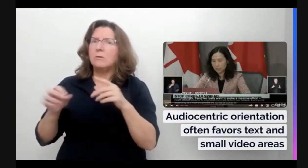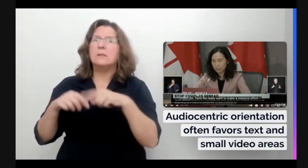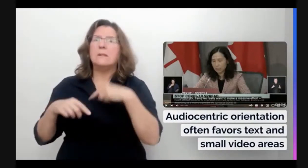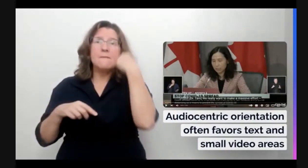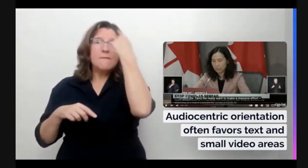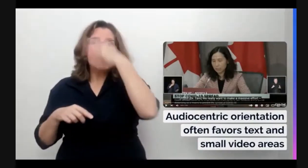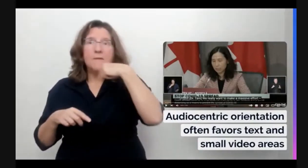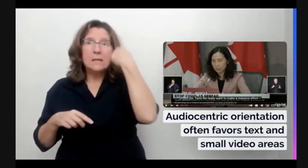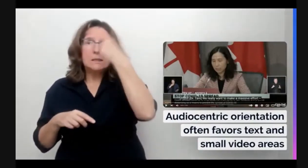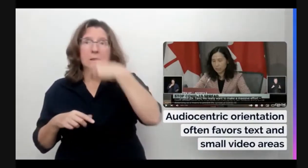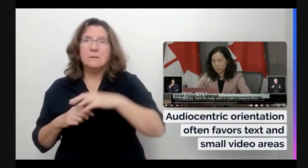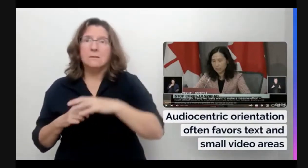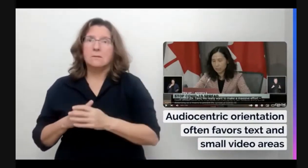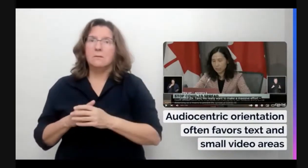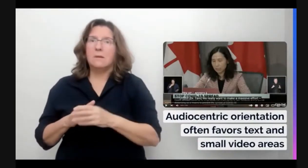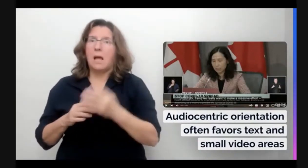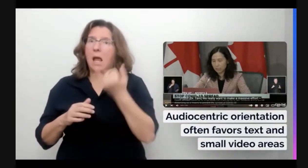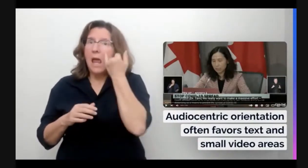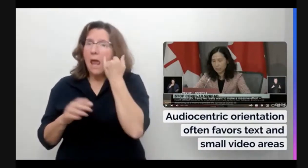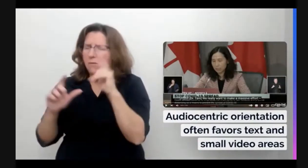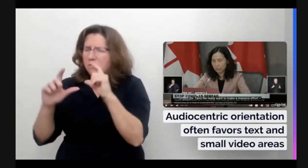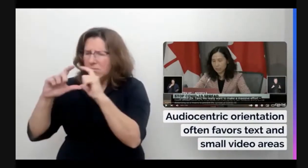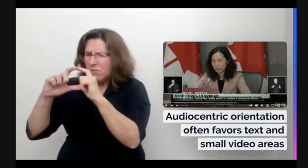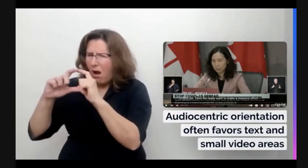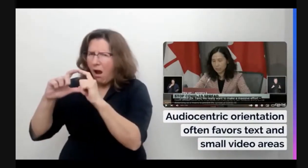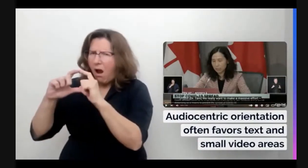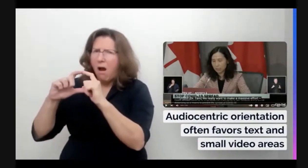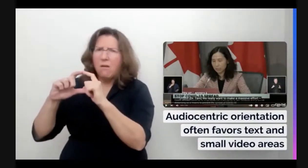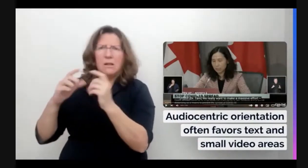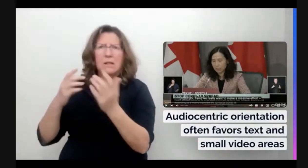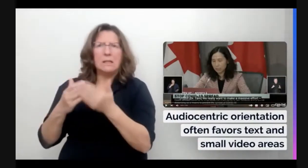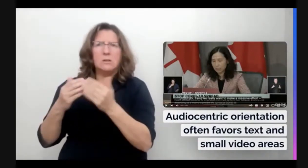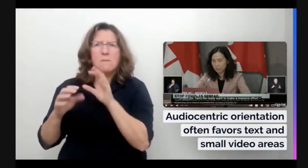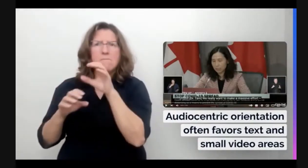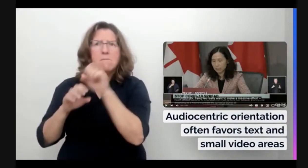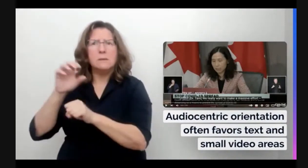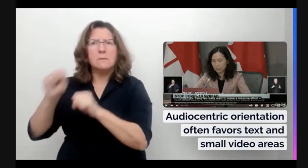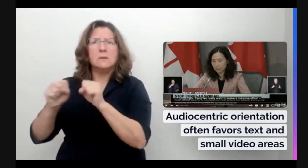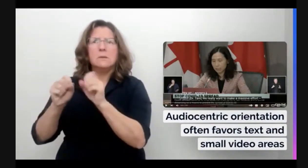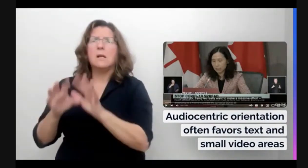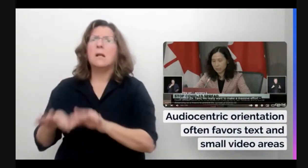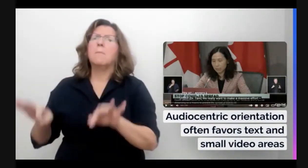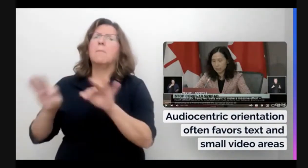seeing the face clearly, it is difficult to see important grammatical features